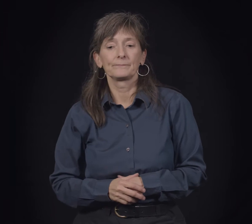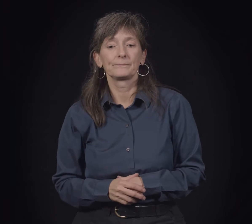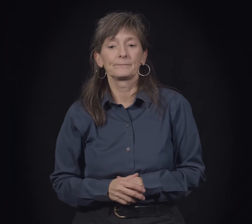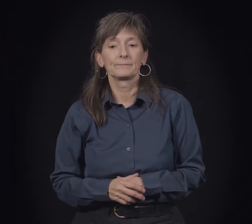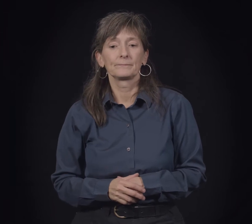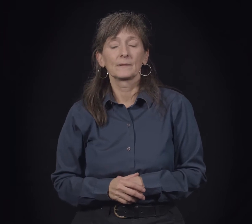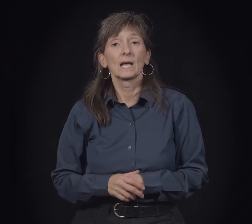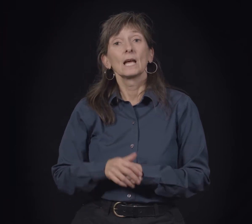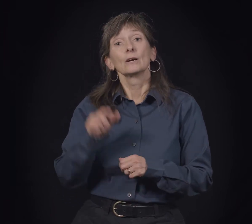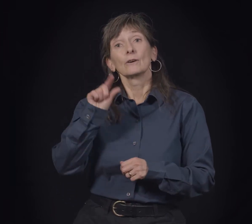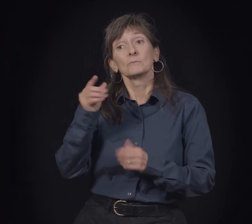accessible procurement,